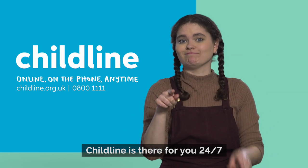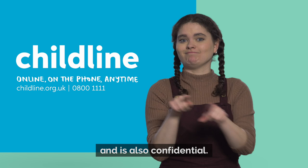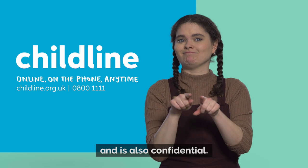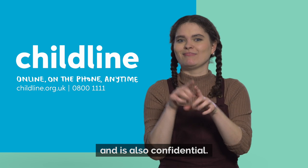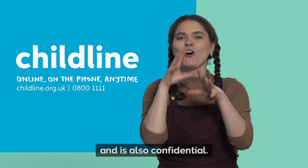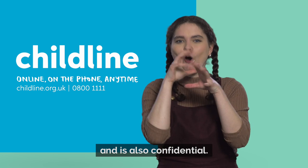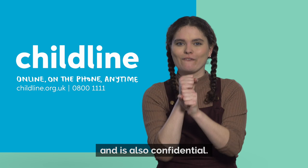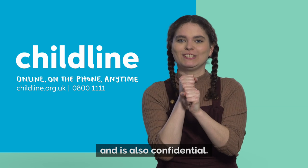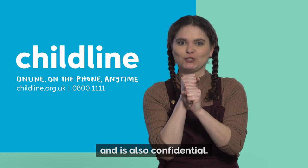and is also confidential.